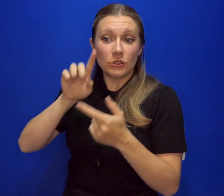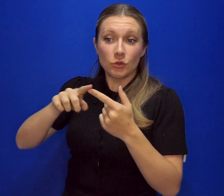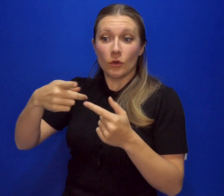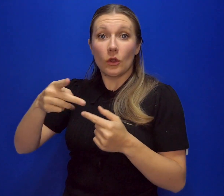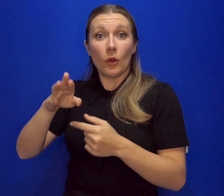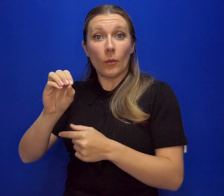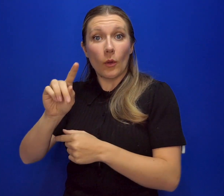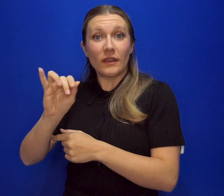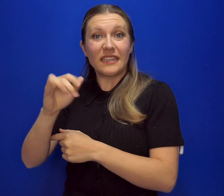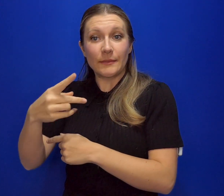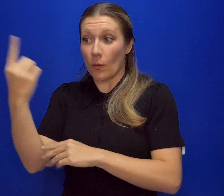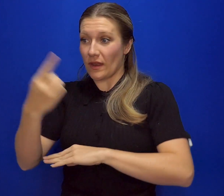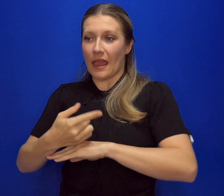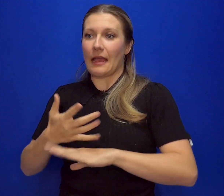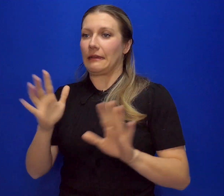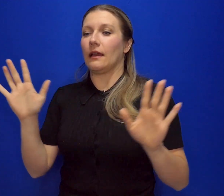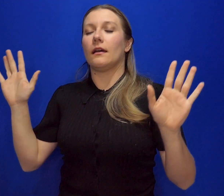listened to the pro tips? And one day I was like, I